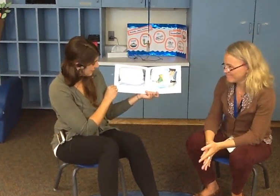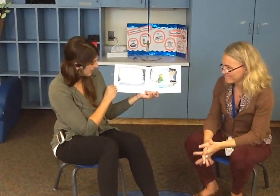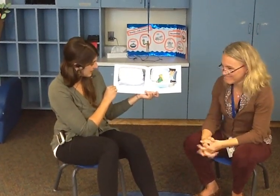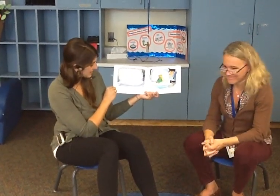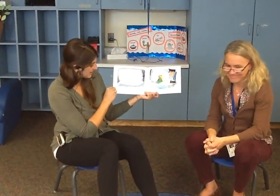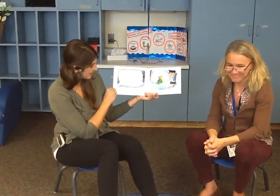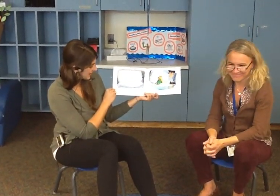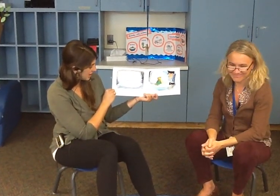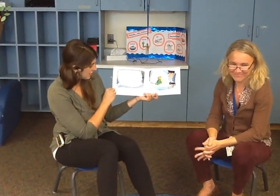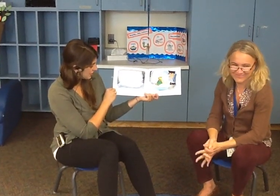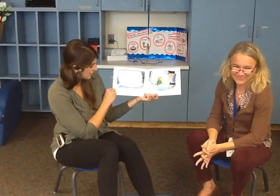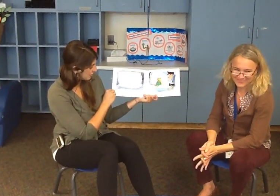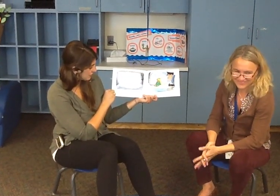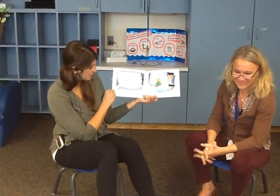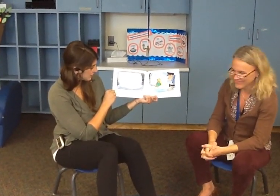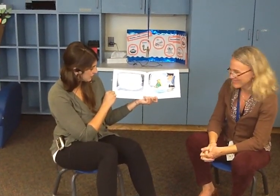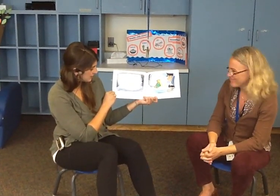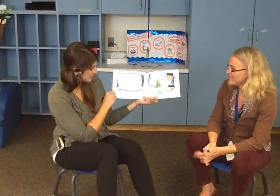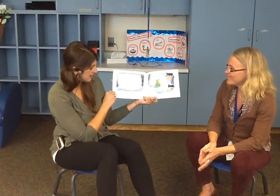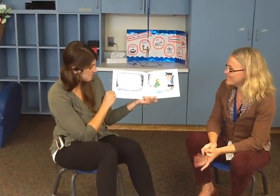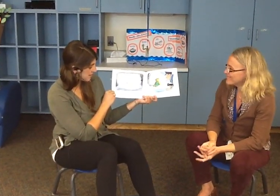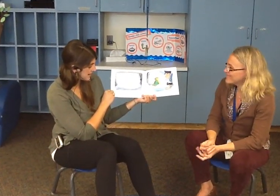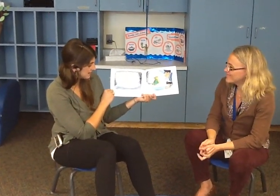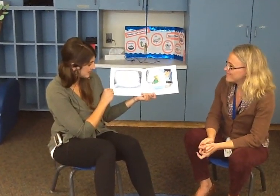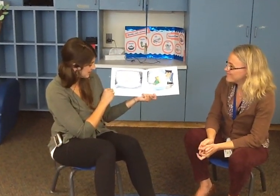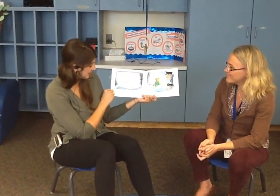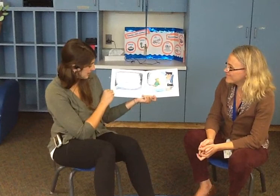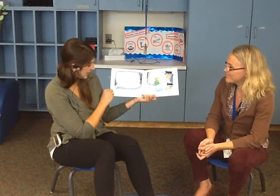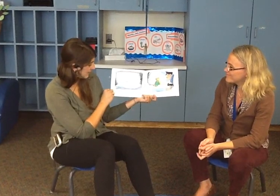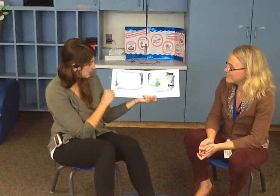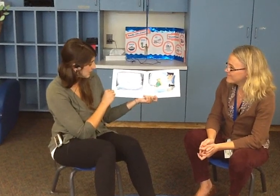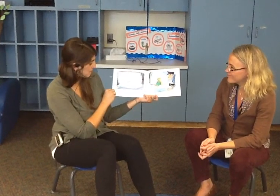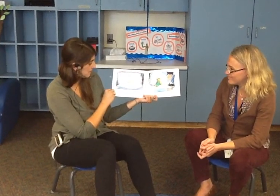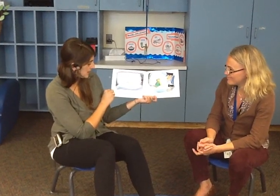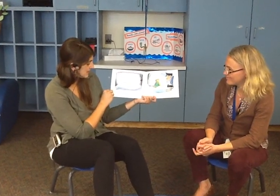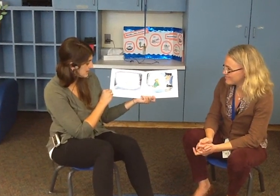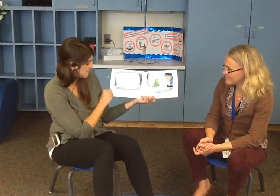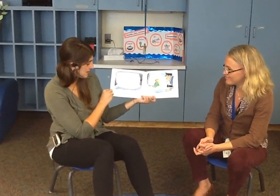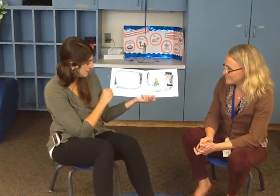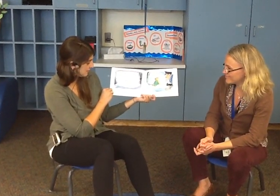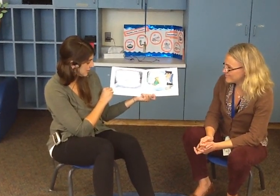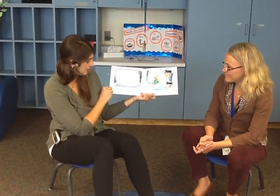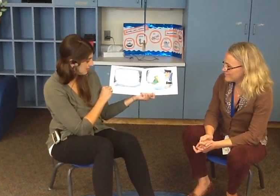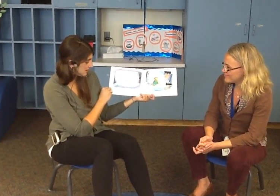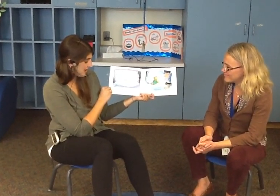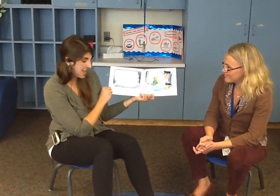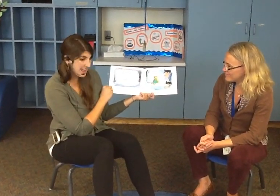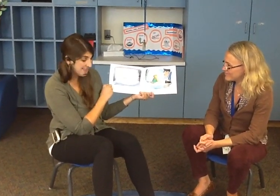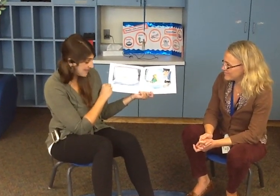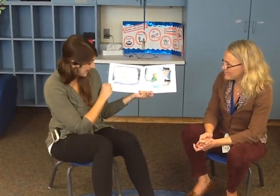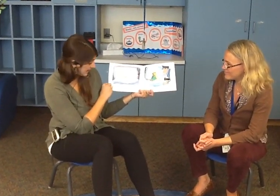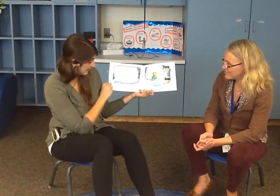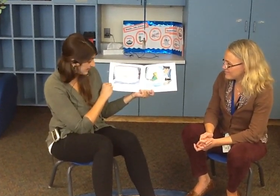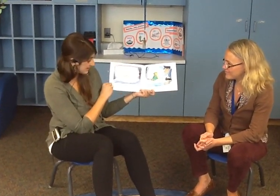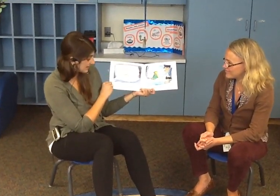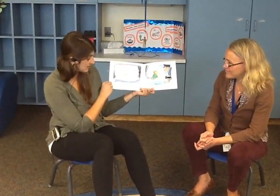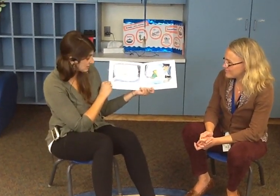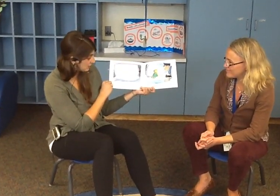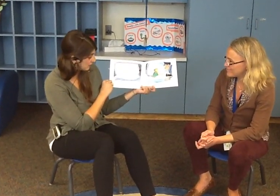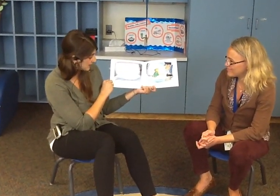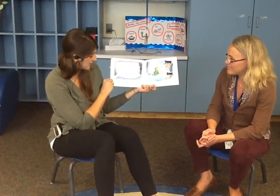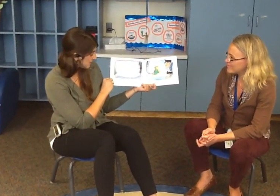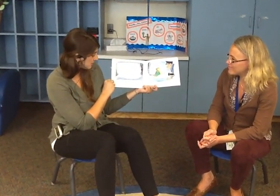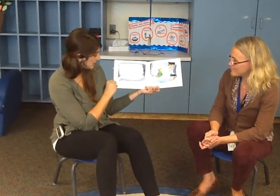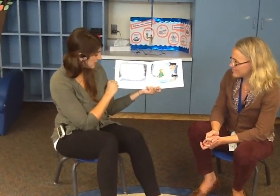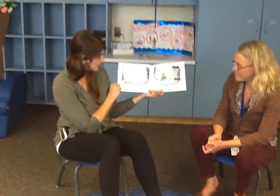He flashed his light under and over sofas and beds until he came to the biggest bed of all. And there he saw